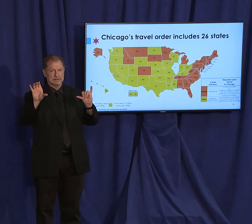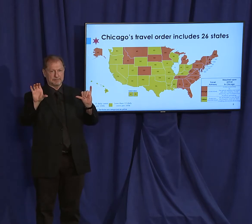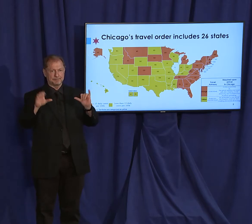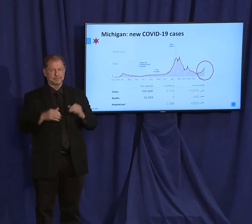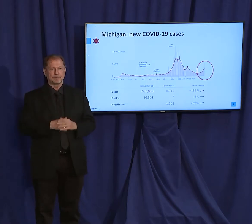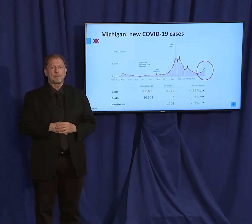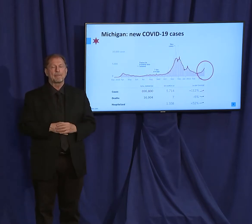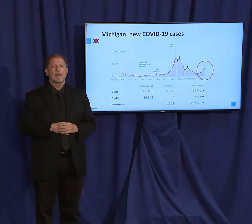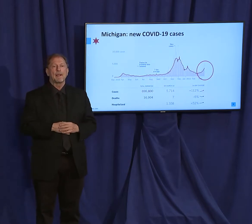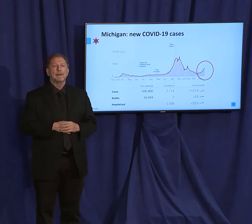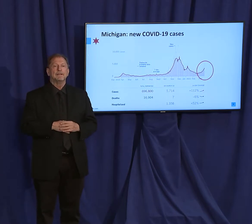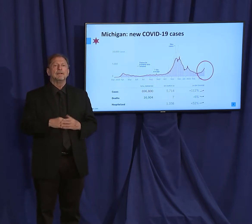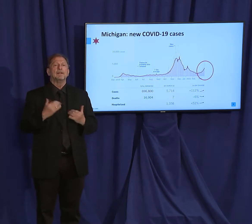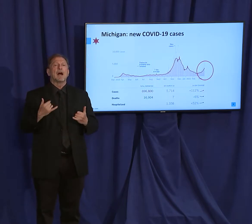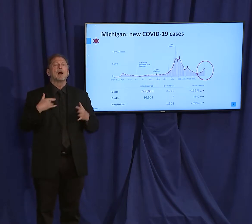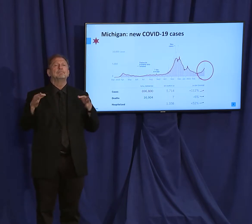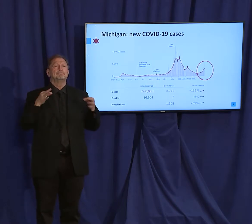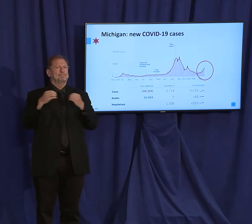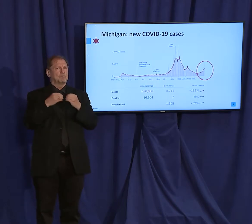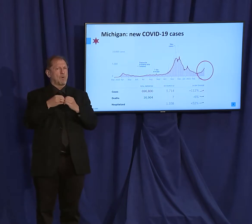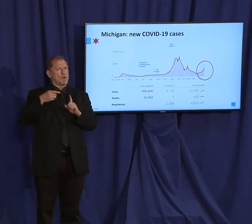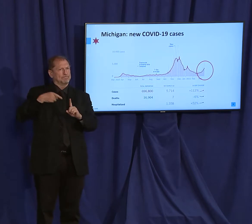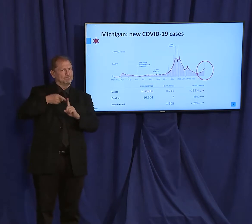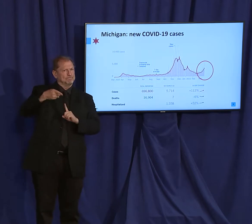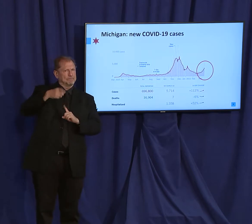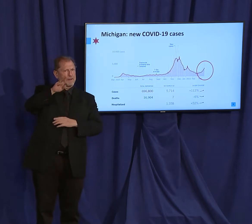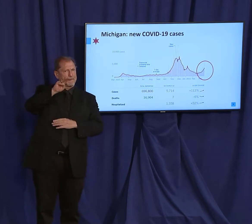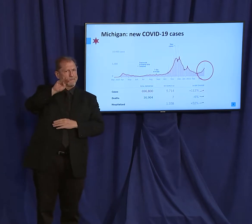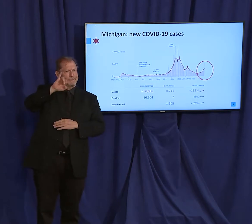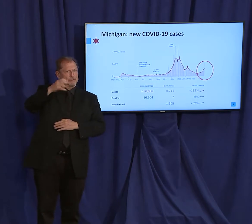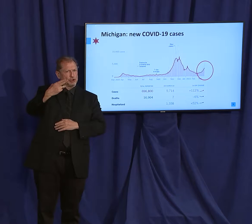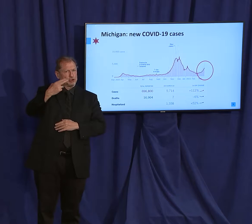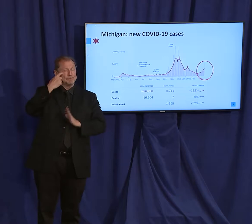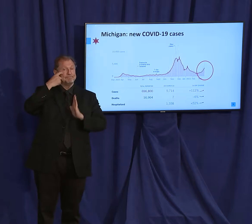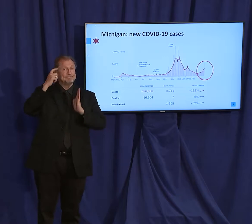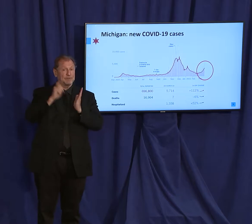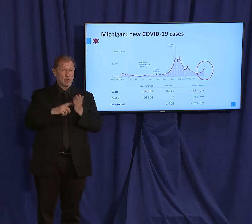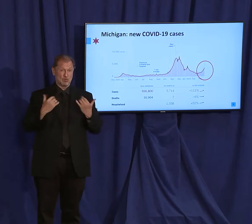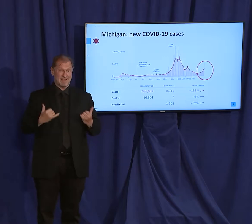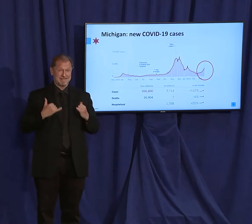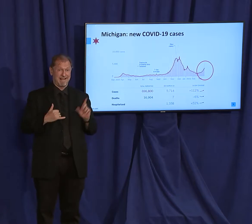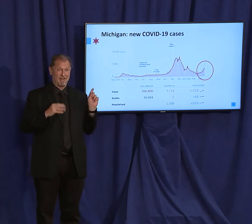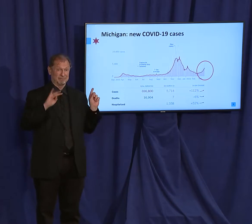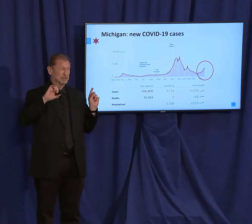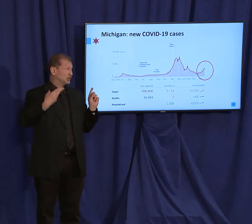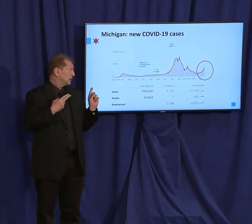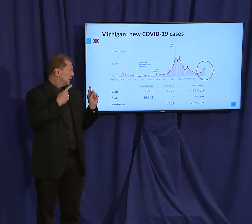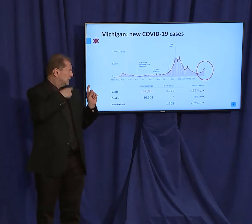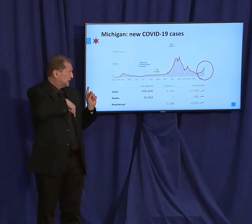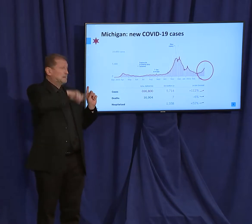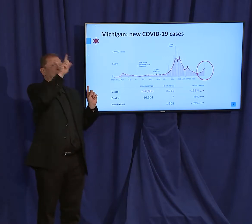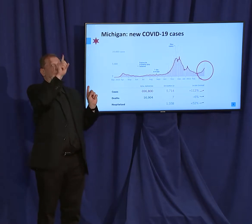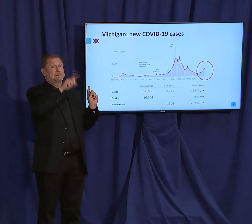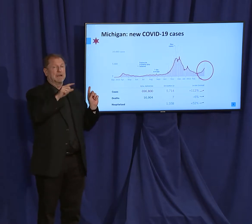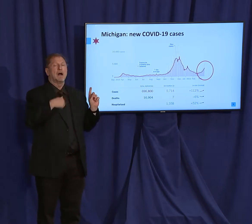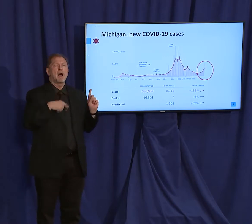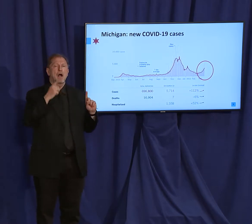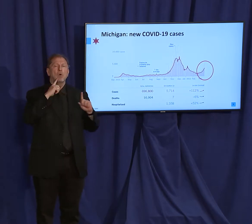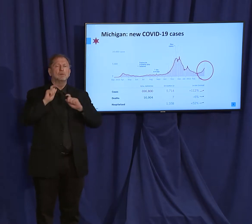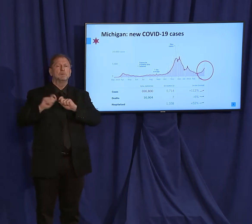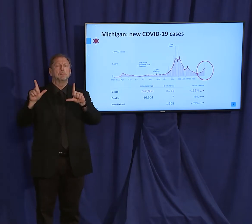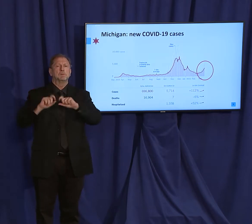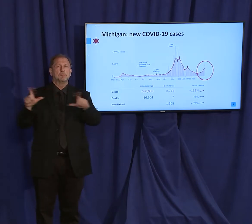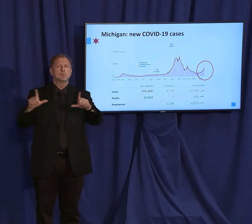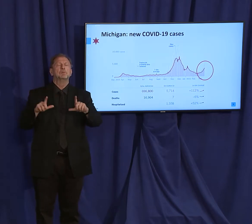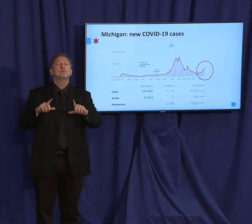Michigan. This is what Michigan's case rate looks like right now, and we'll post these slides online for people who are not